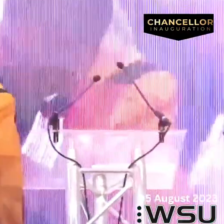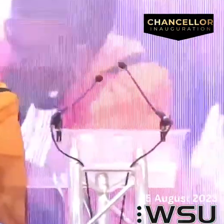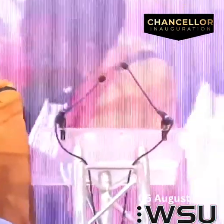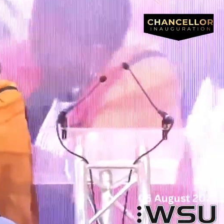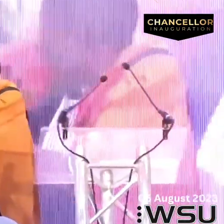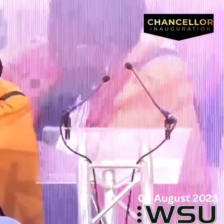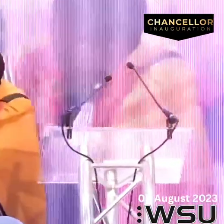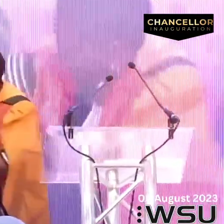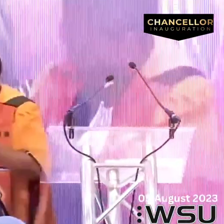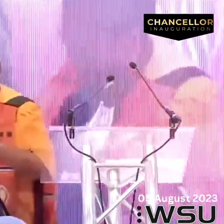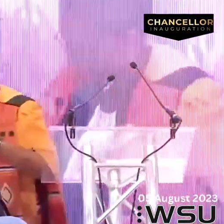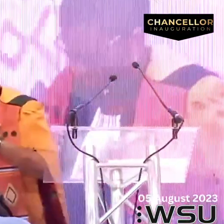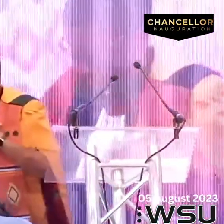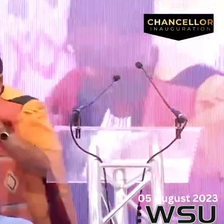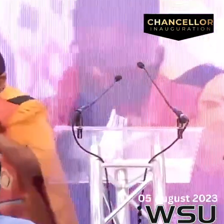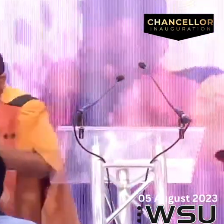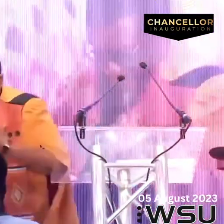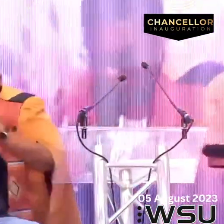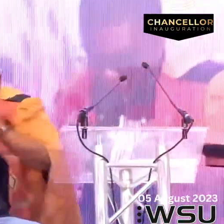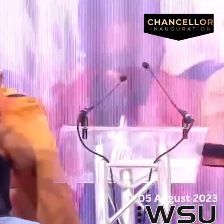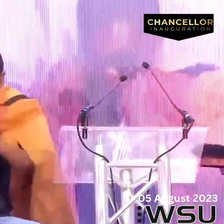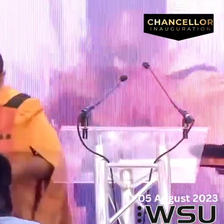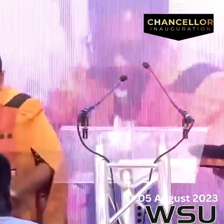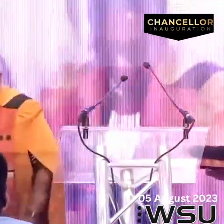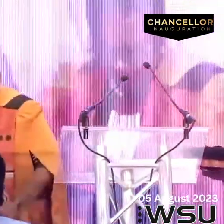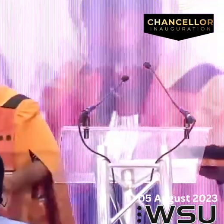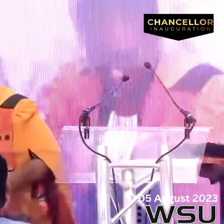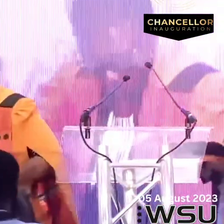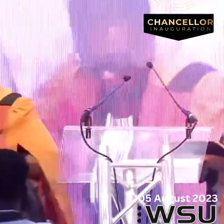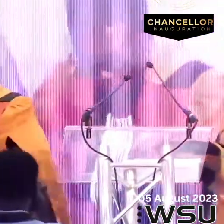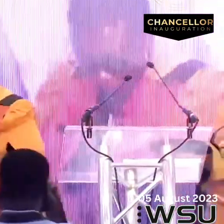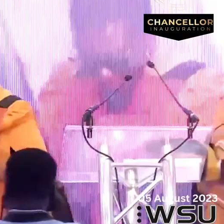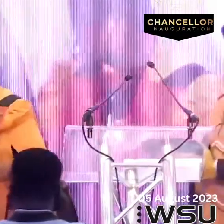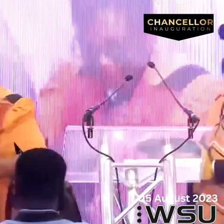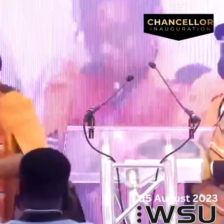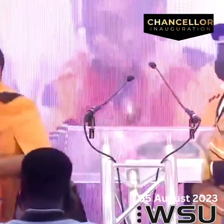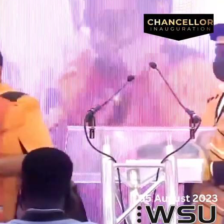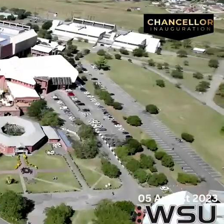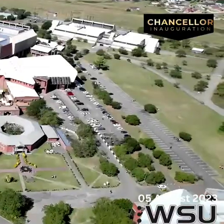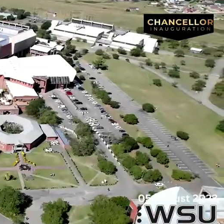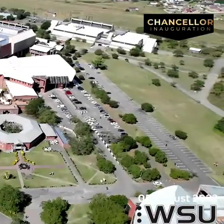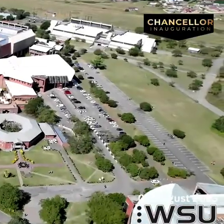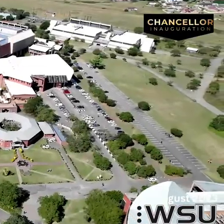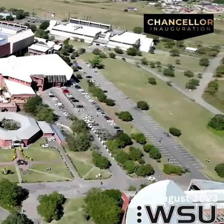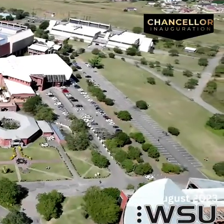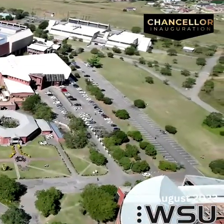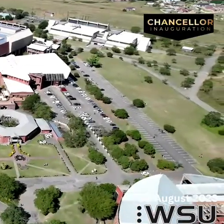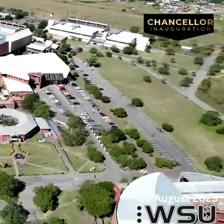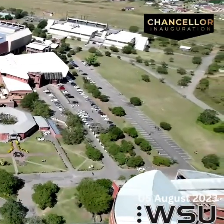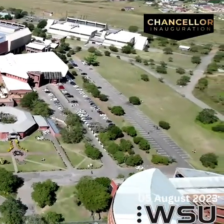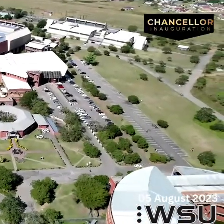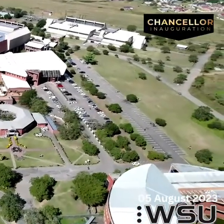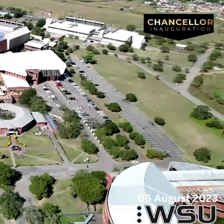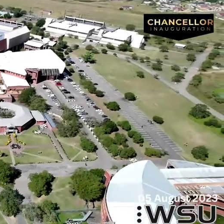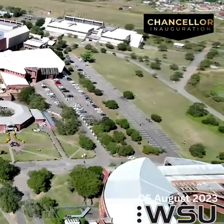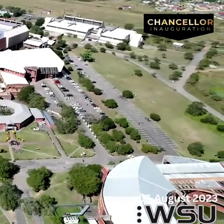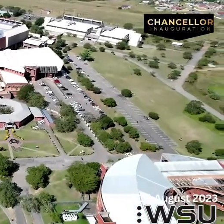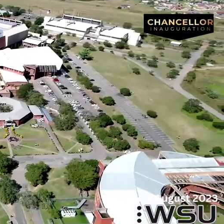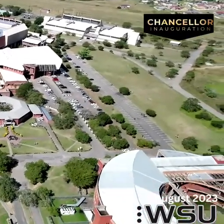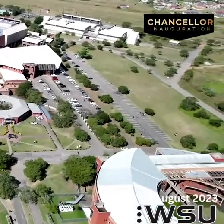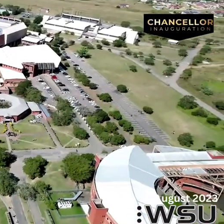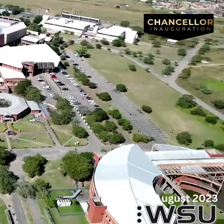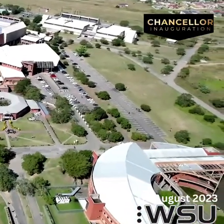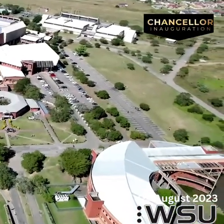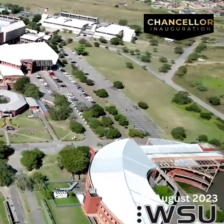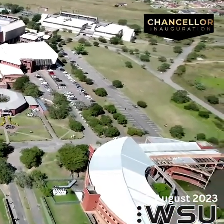strong commitment, strategic collaborations, upskilled and dedicated workforce, WSU has